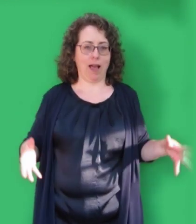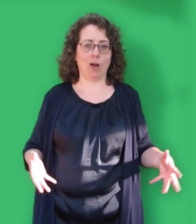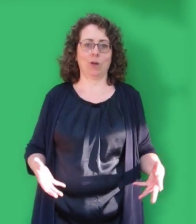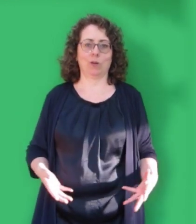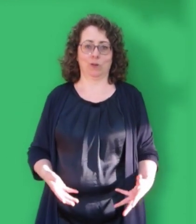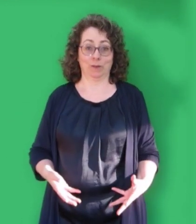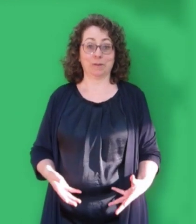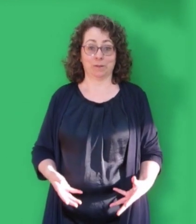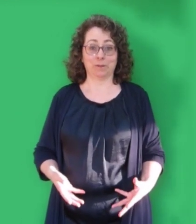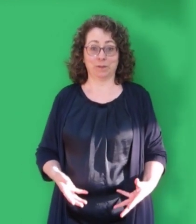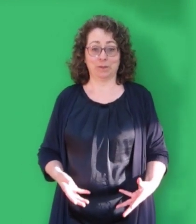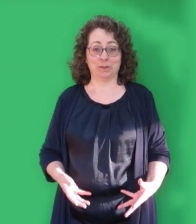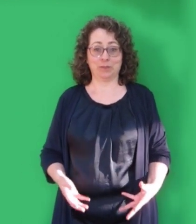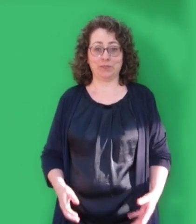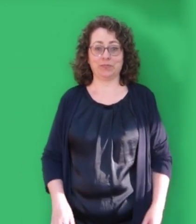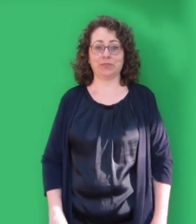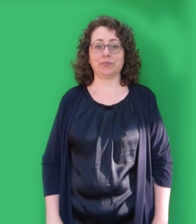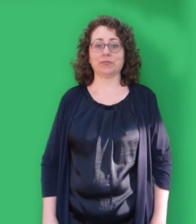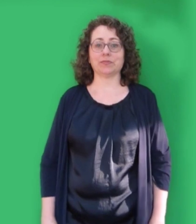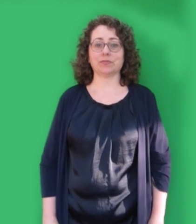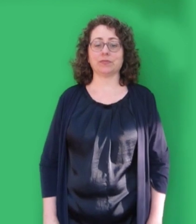us.